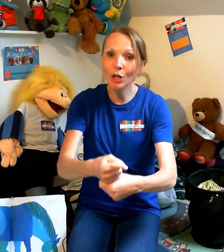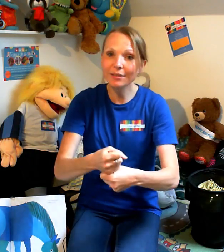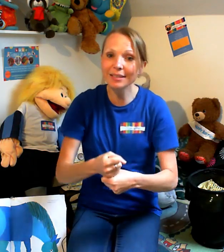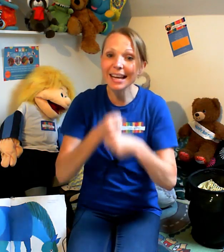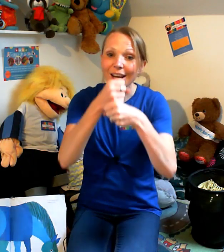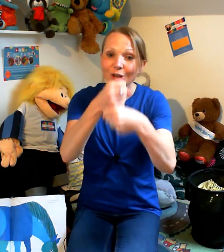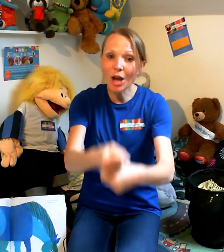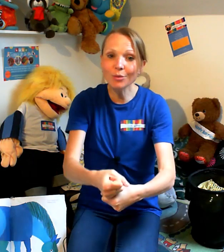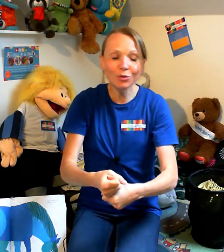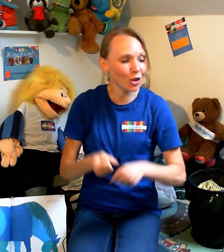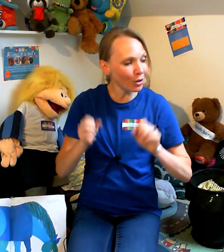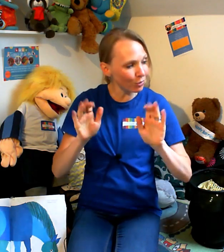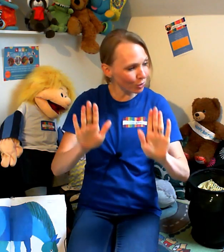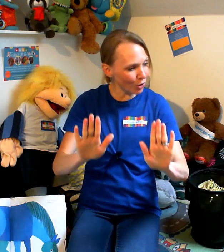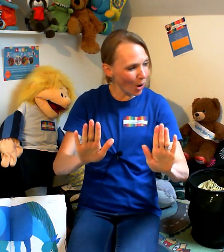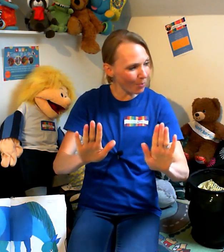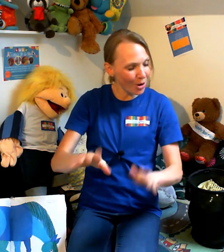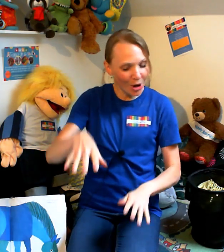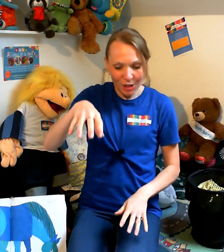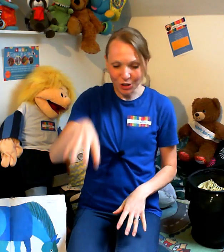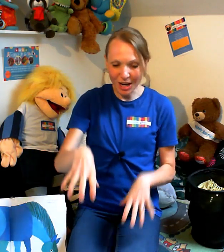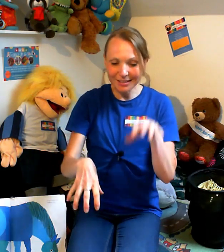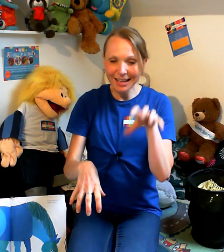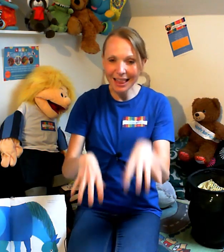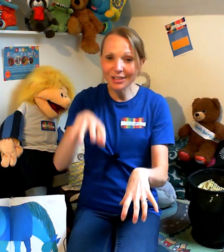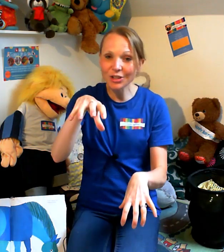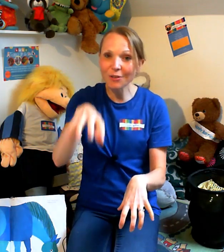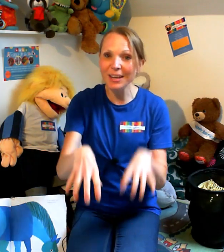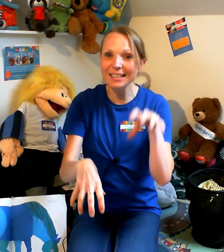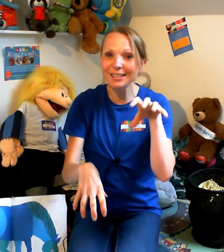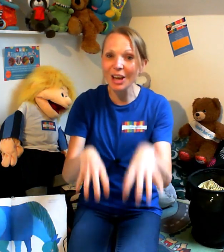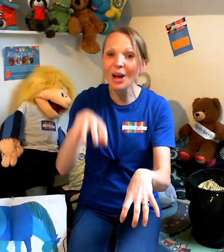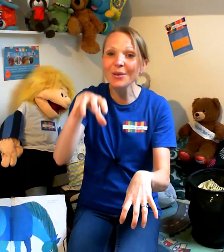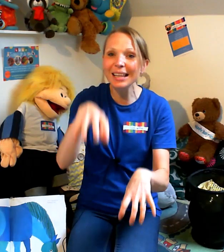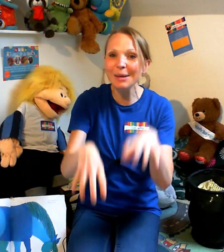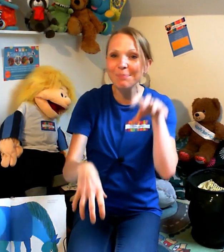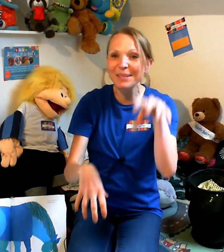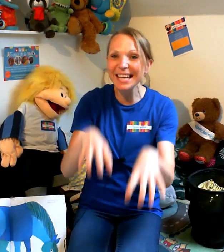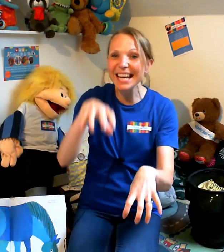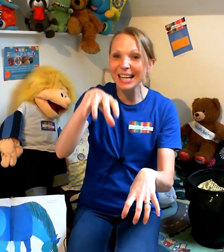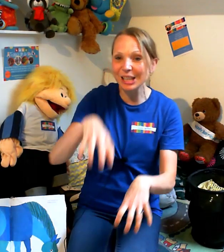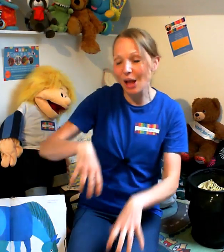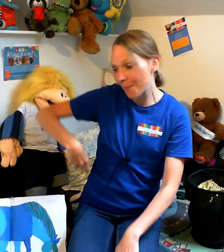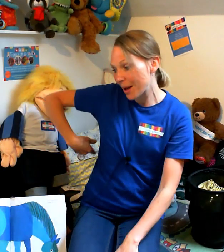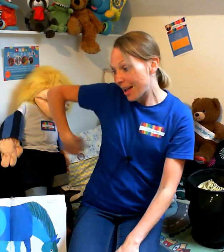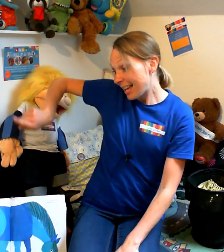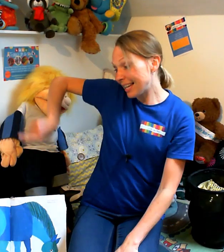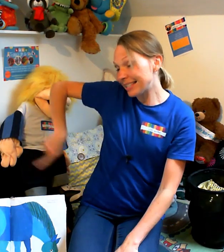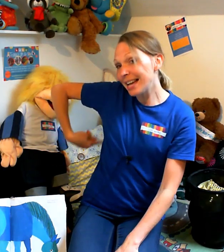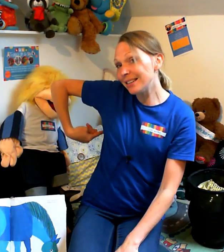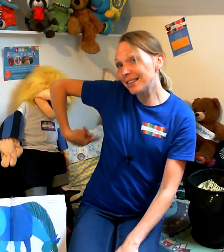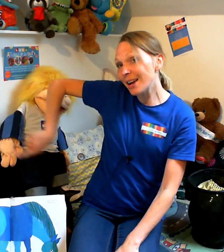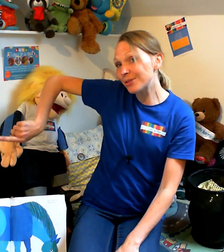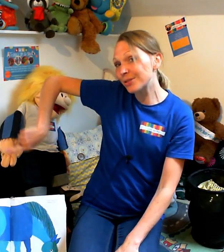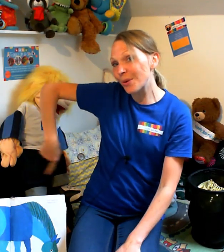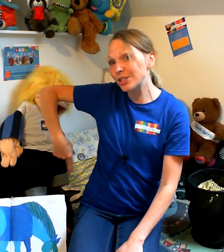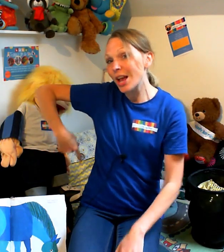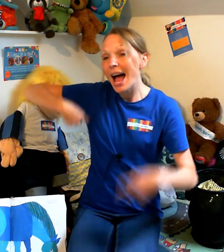horsey, don't you stop. Just let your feet go clippity-clop. Your tail goes swish and